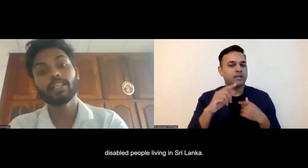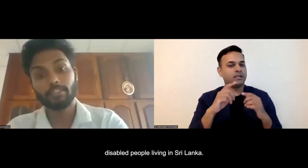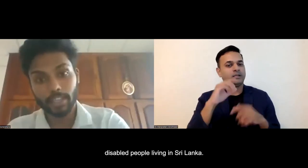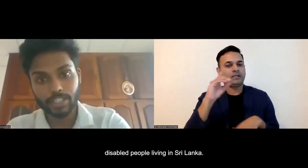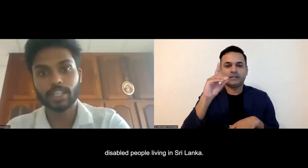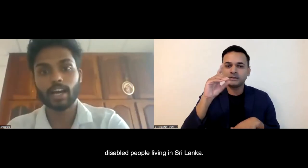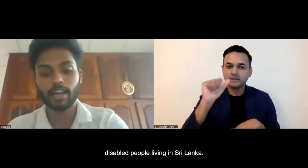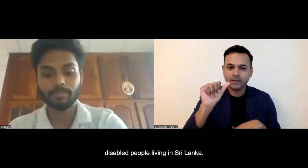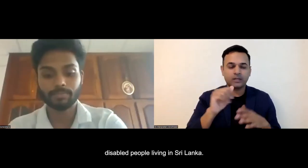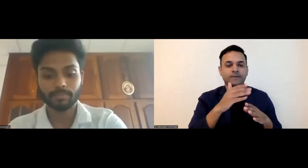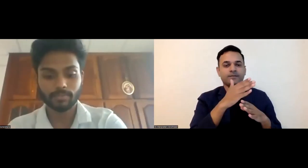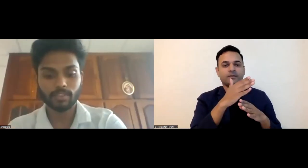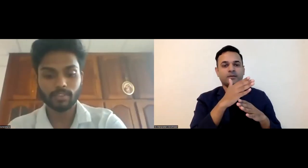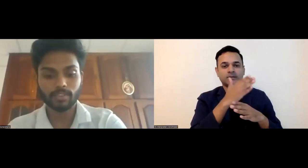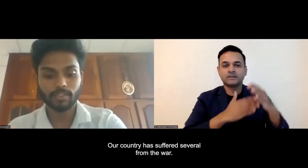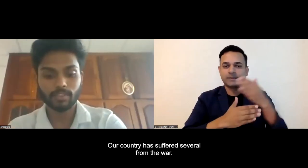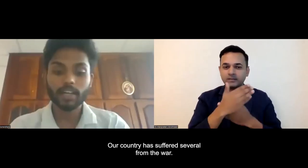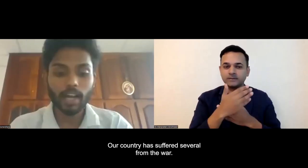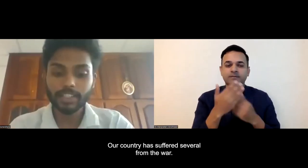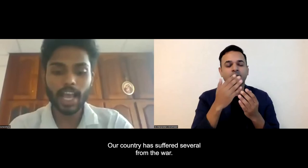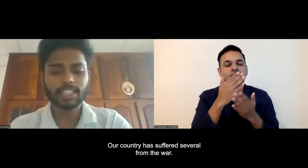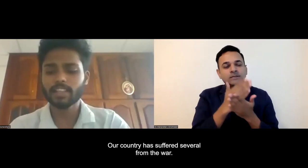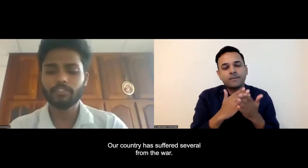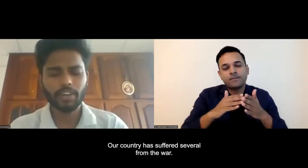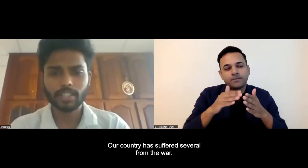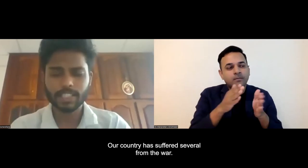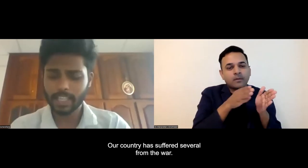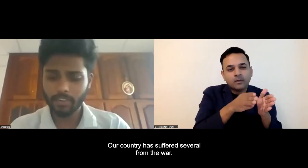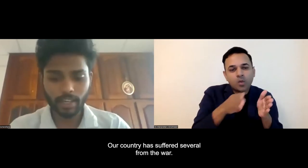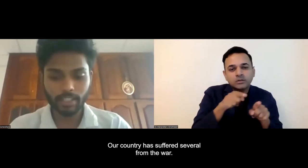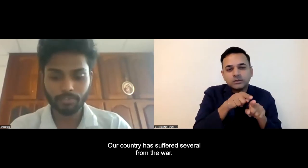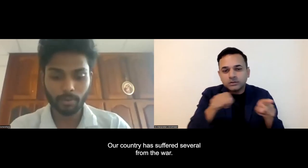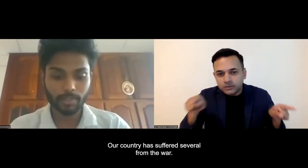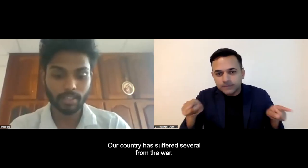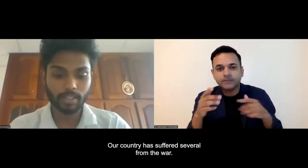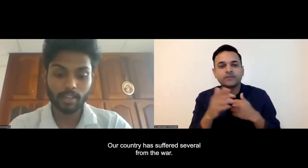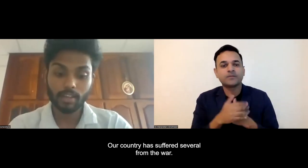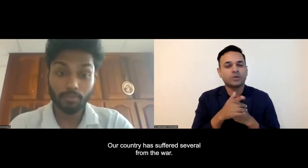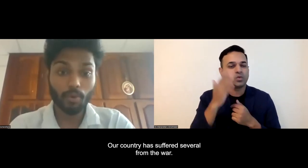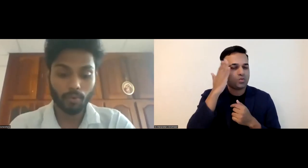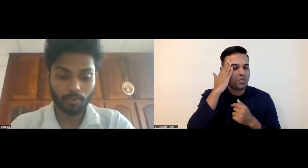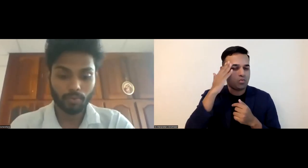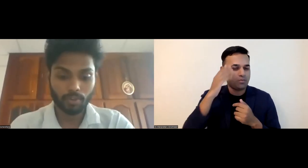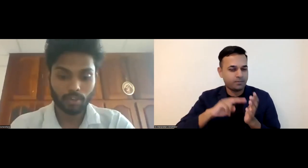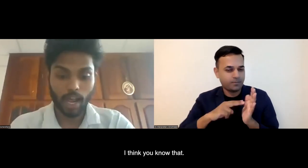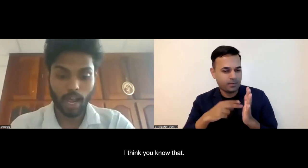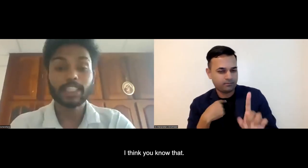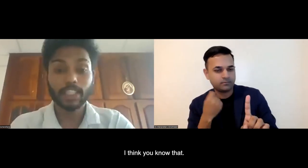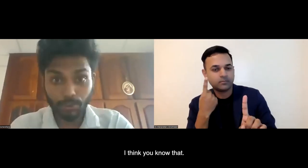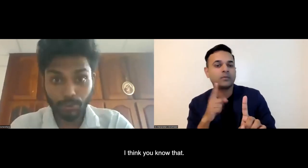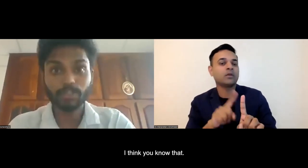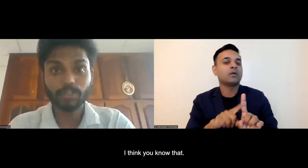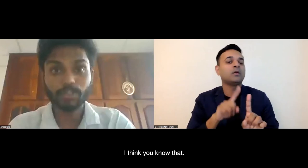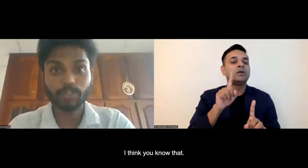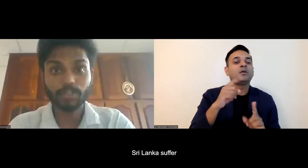people living in Sri Lanka. Our country has suffered severally from the war. I think